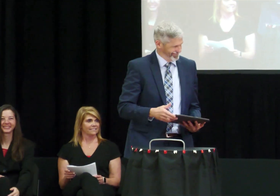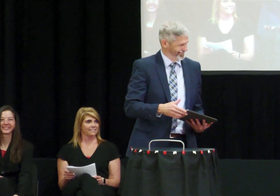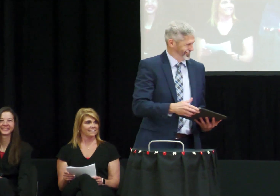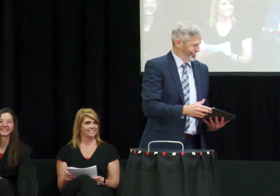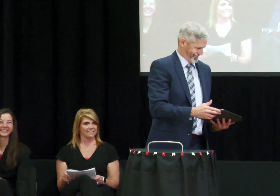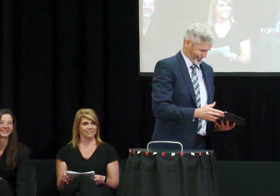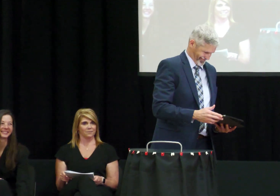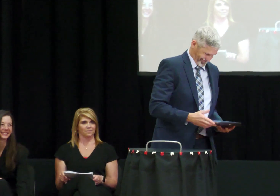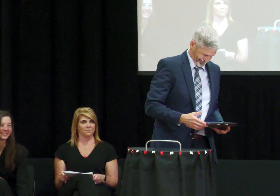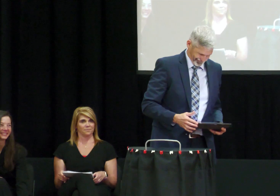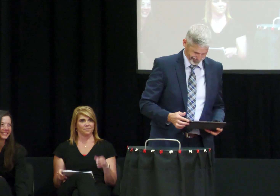tall.